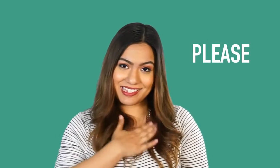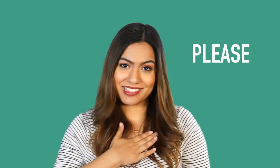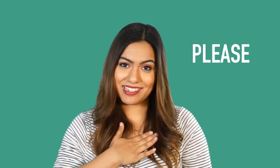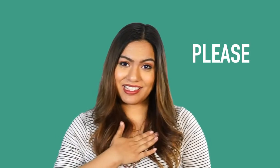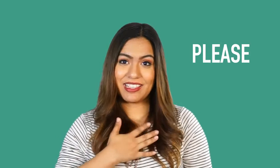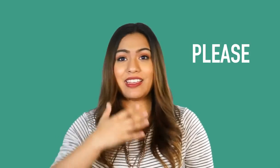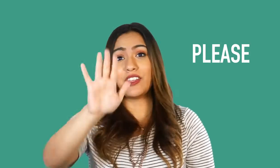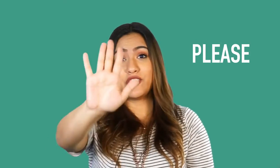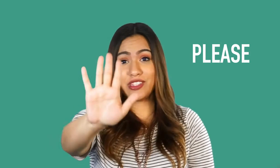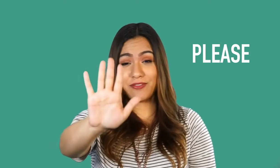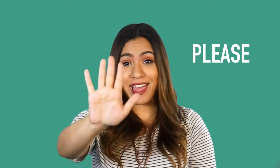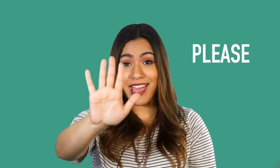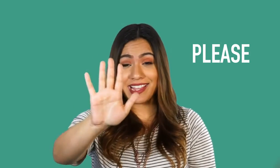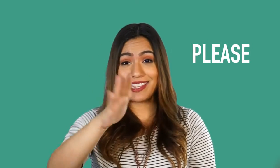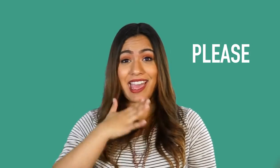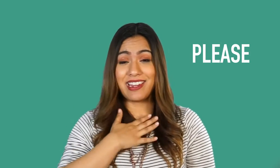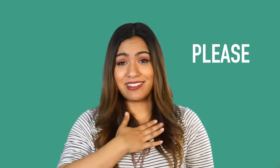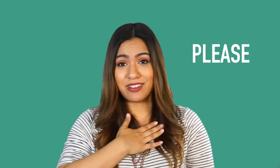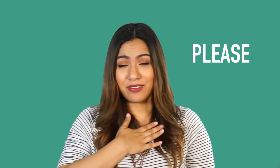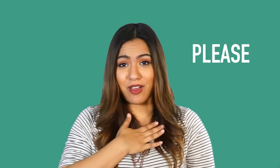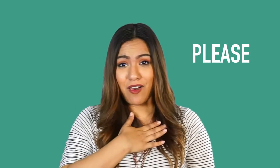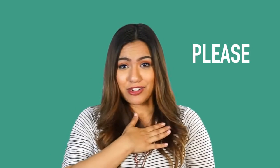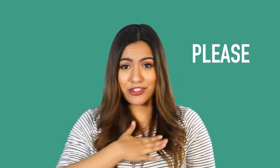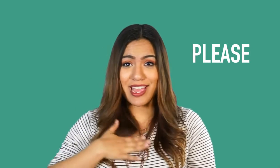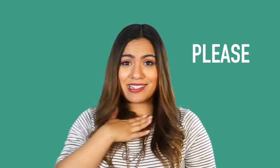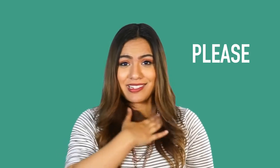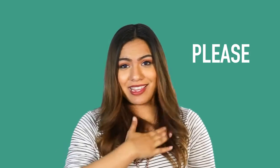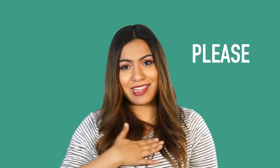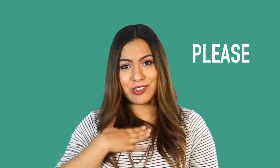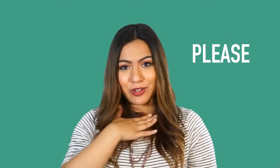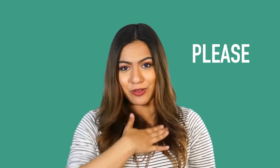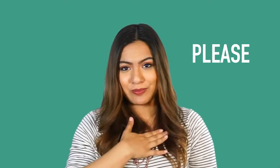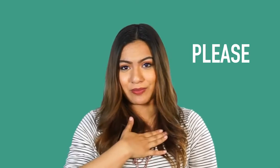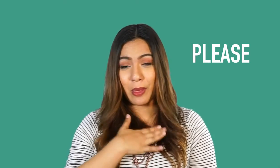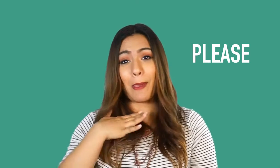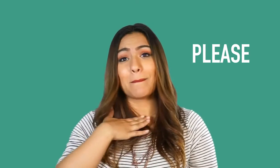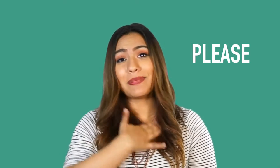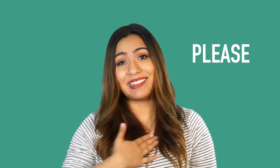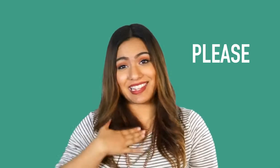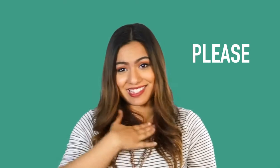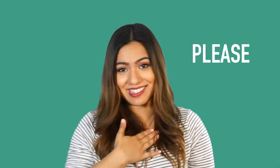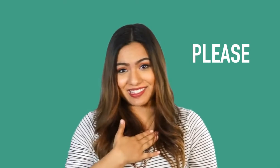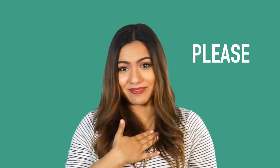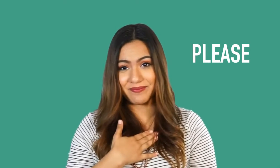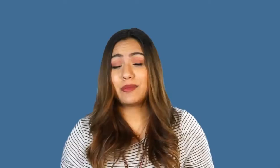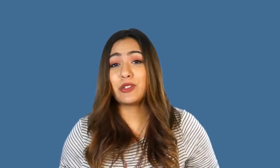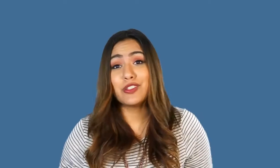Please. Just the flat hand again on your chest in a circle. Please. Number